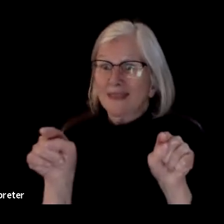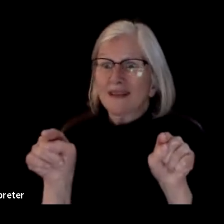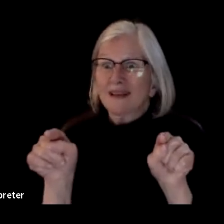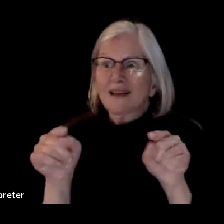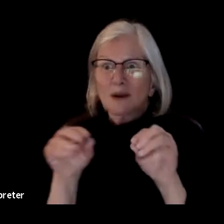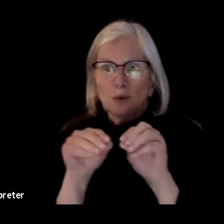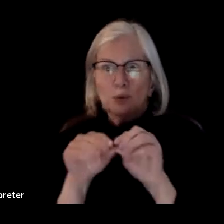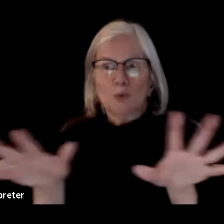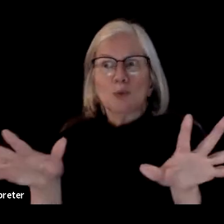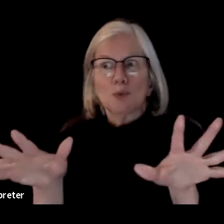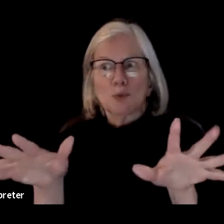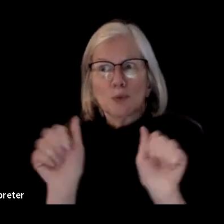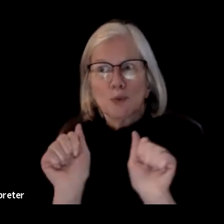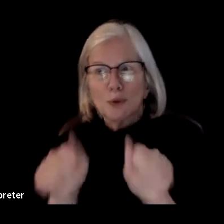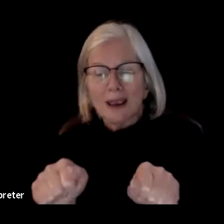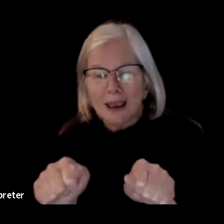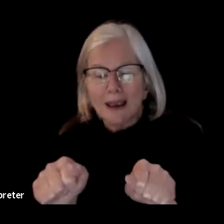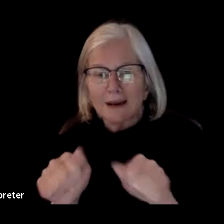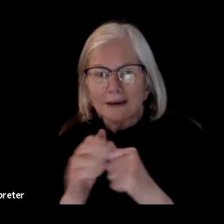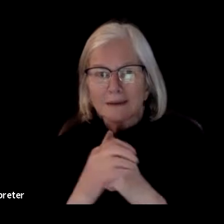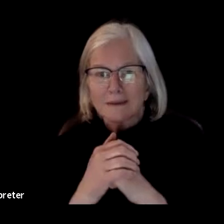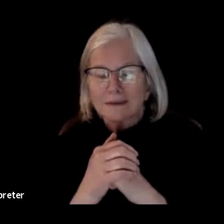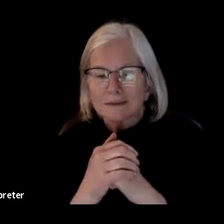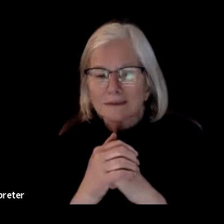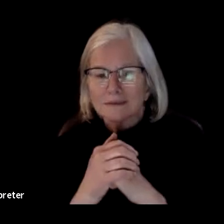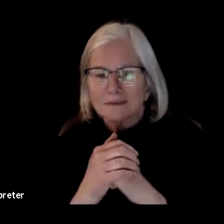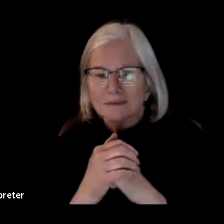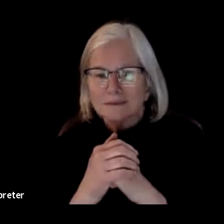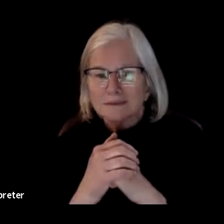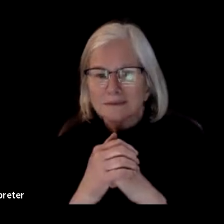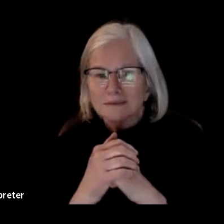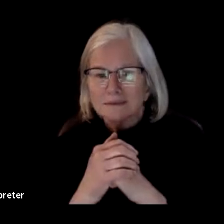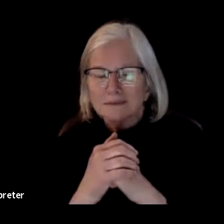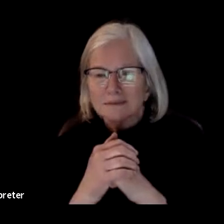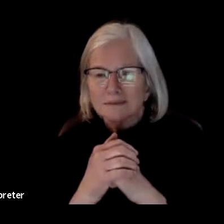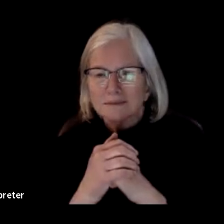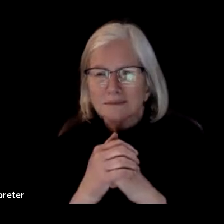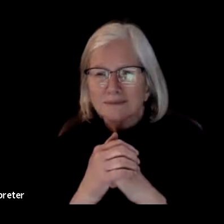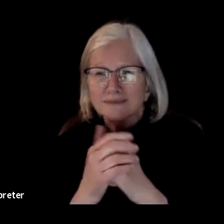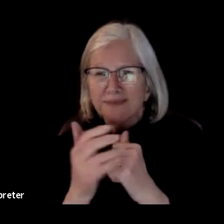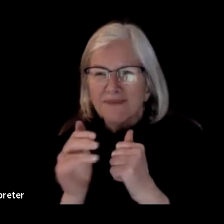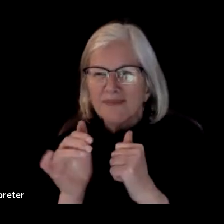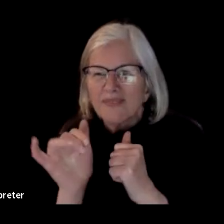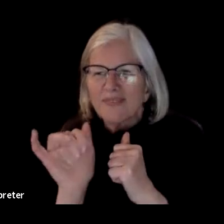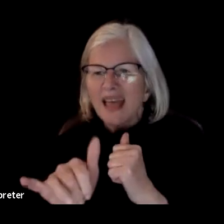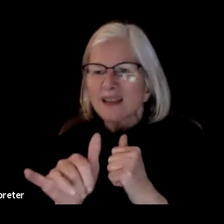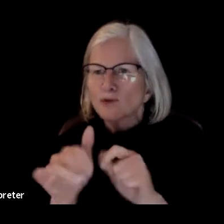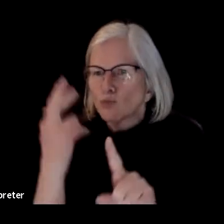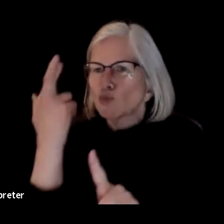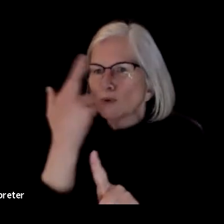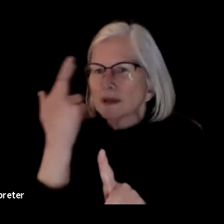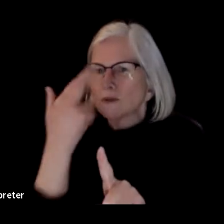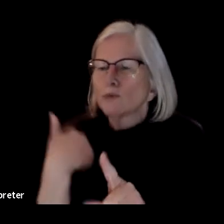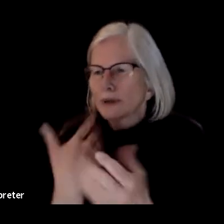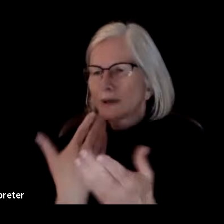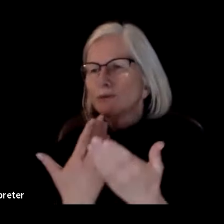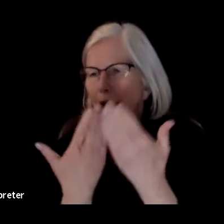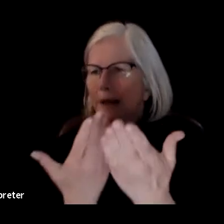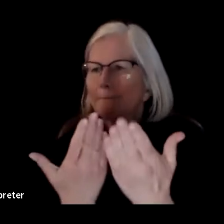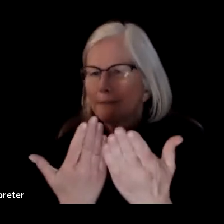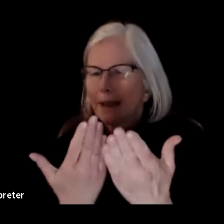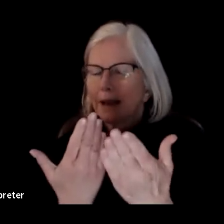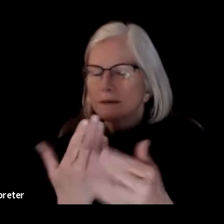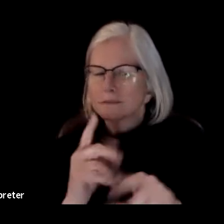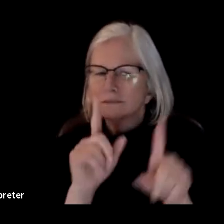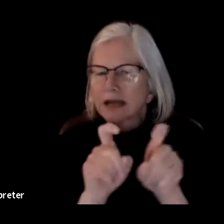a real problematic impact on teaching and the classroom. So that is the reason why. And certainly as we